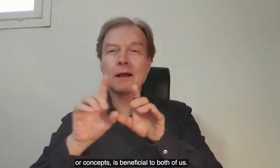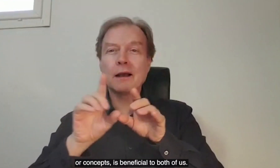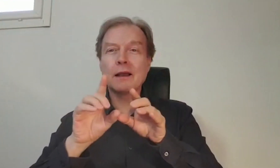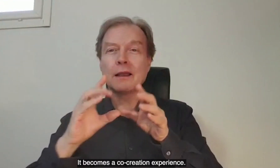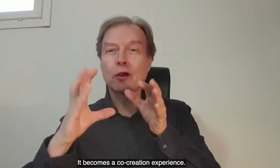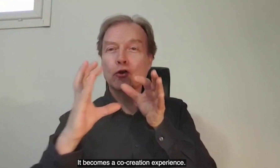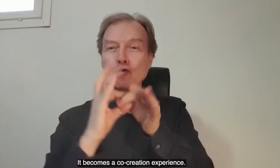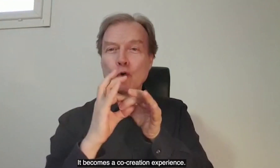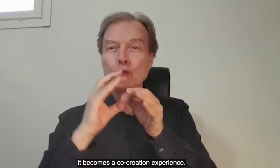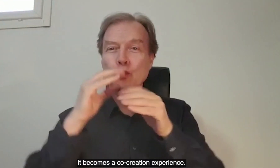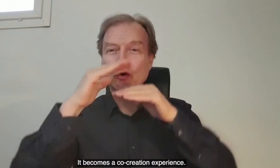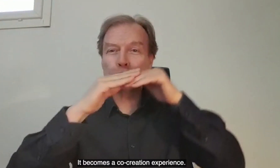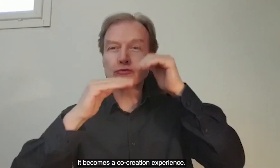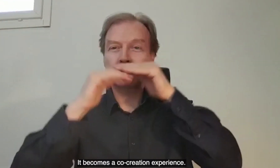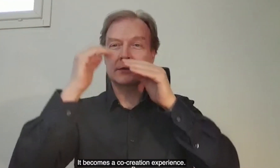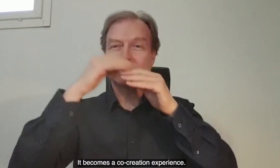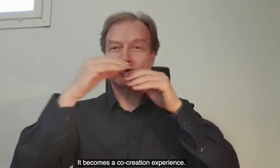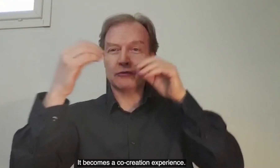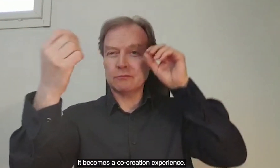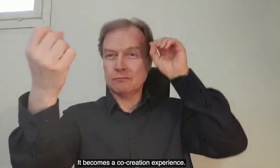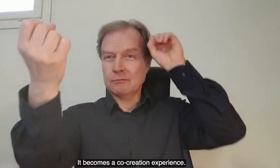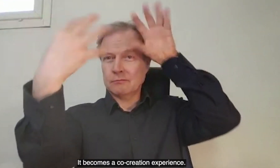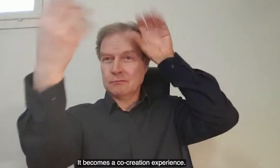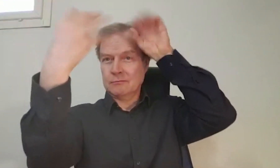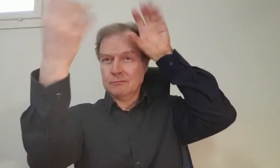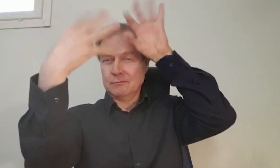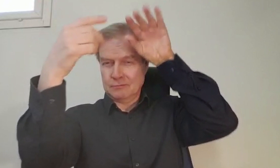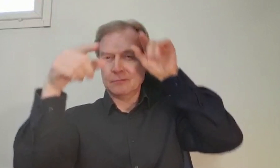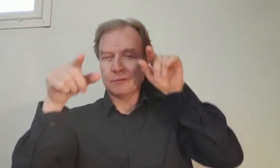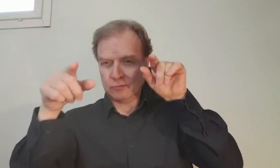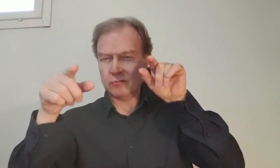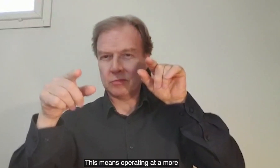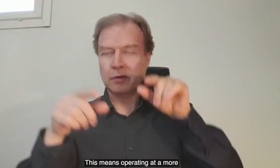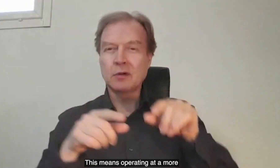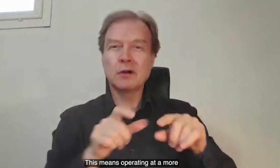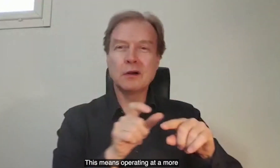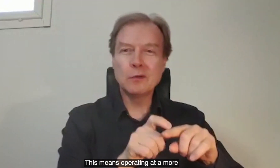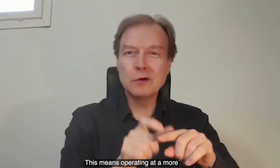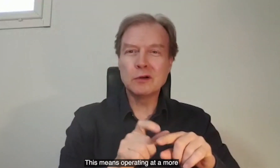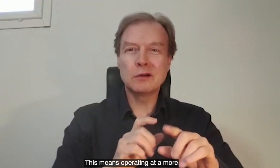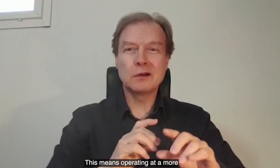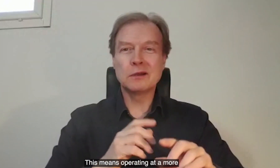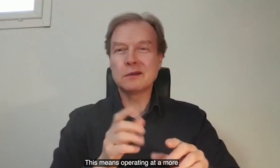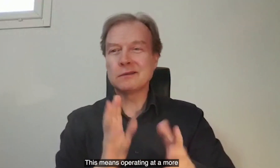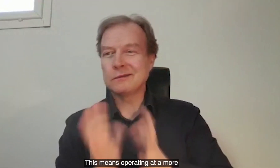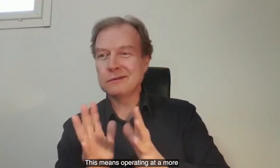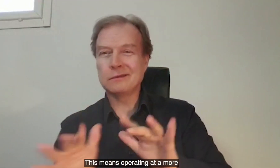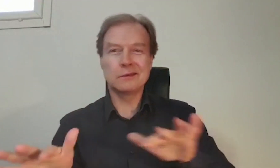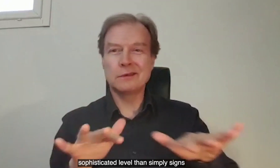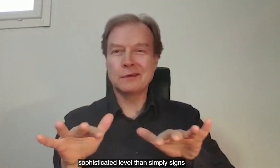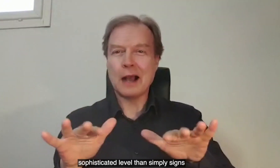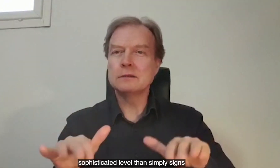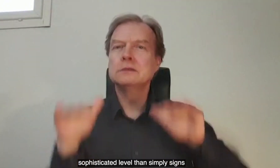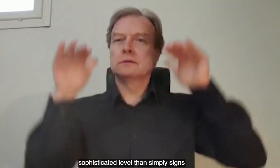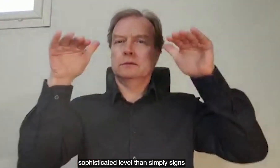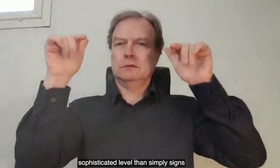the various topics or concepts is beneficial to both of us. It becomes a co-creation experience. This